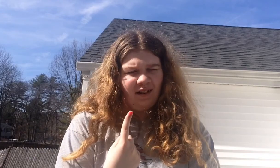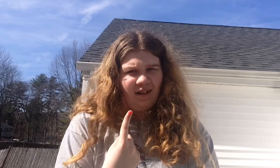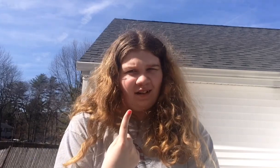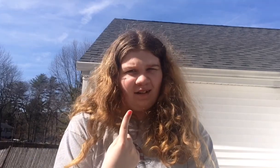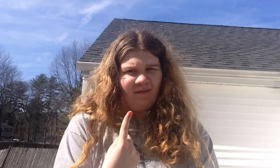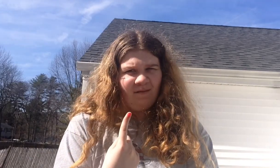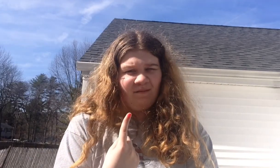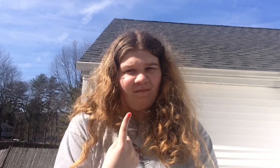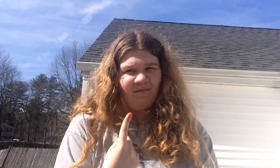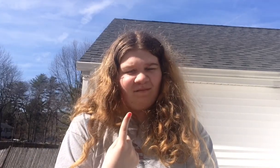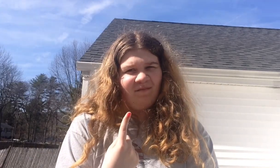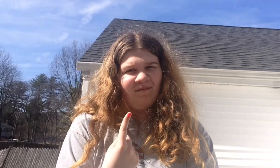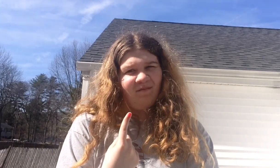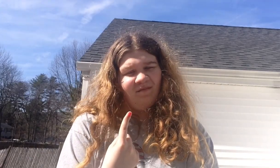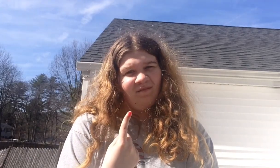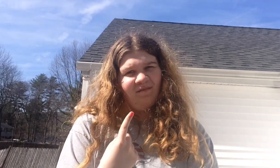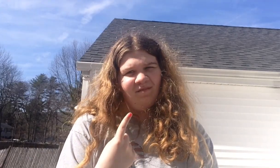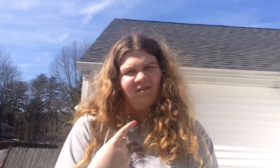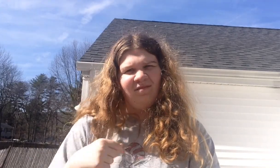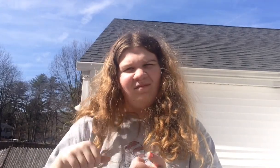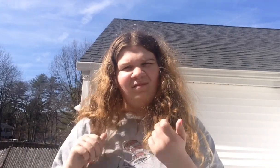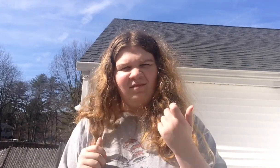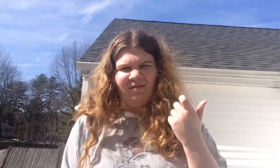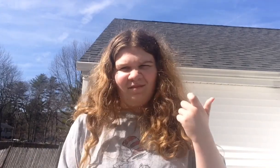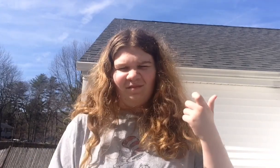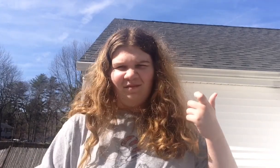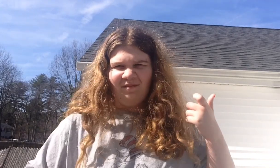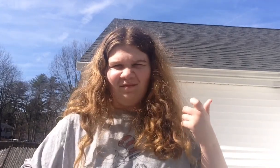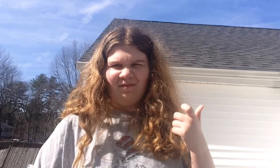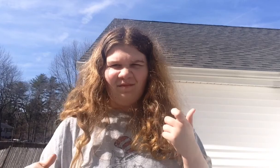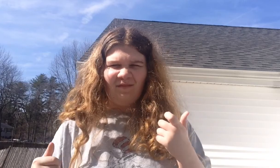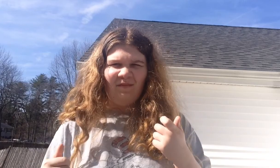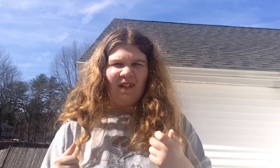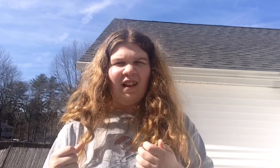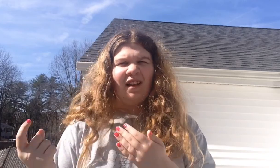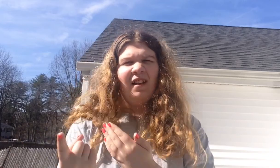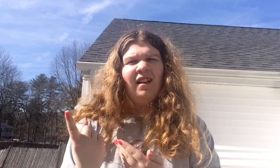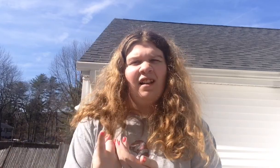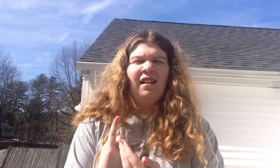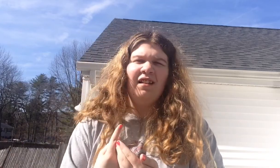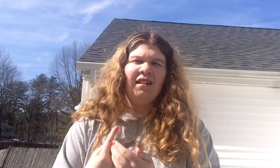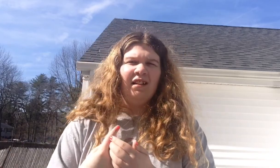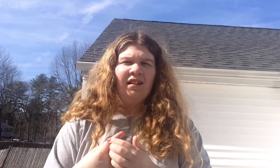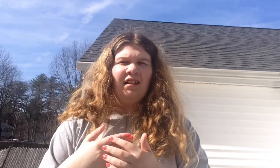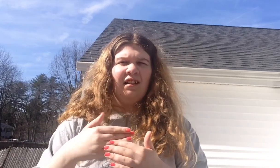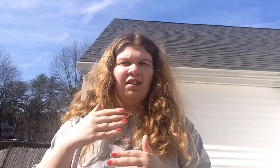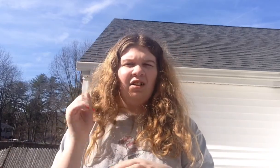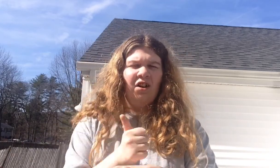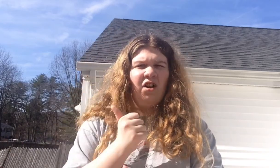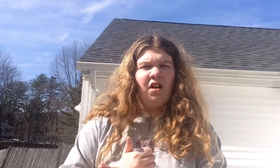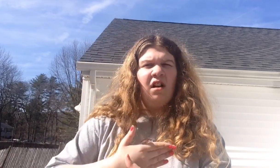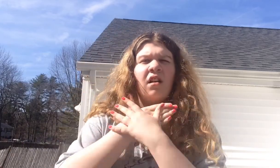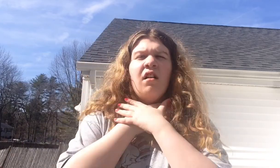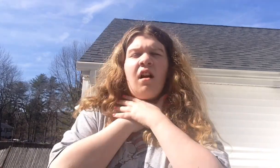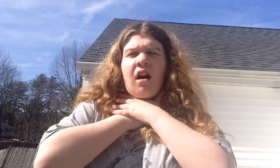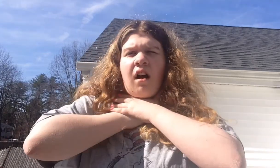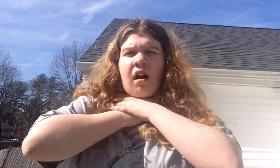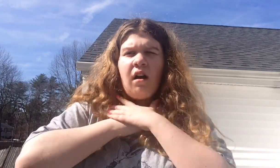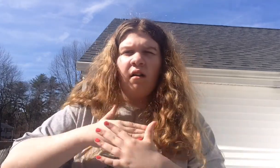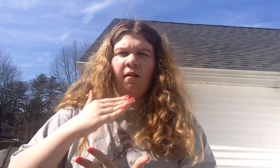sometimes there's a danger of choking on